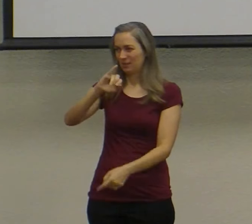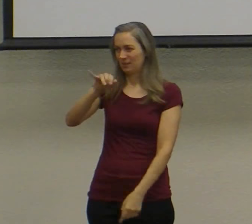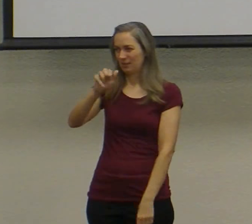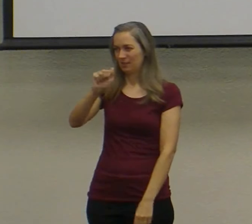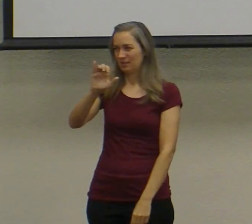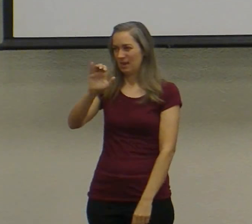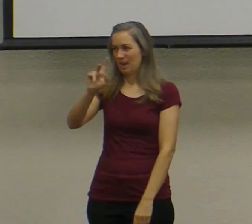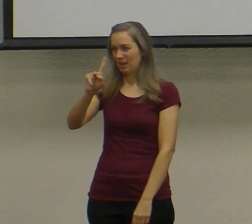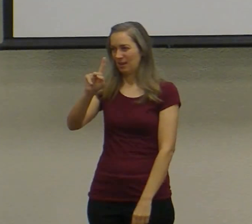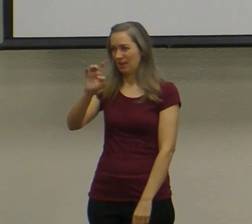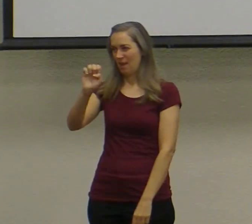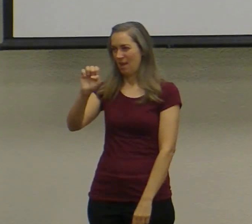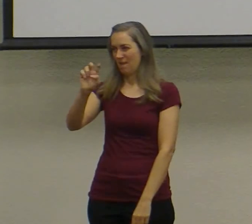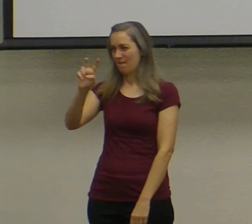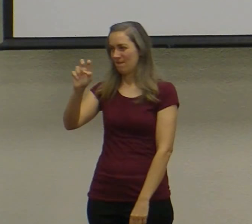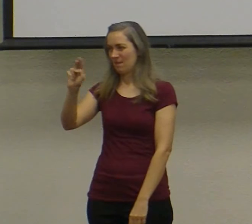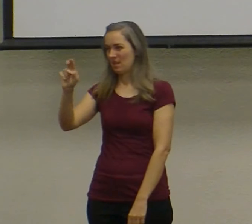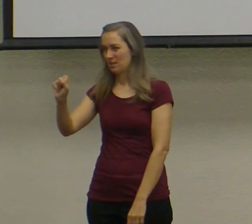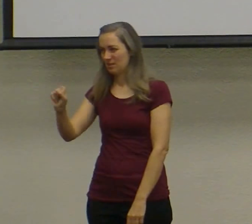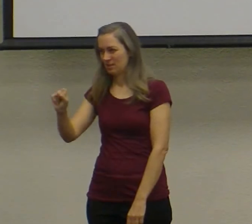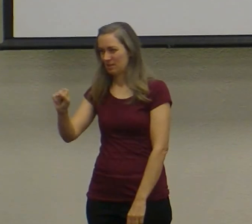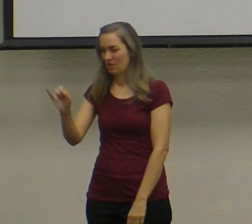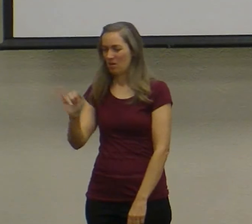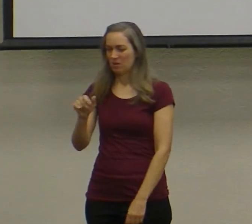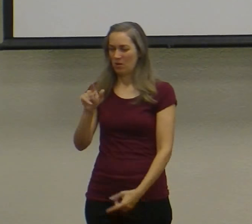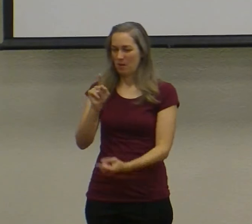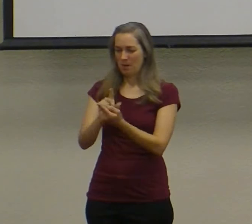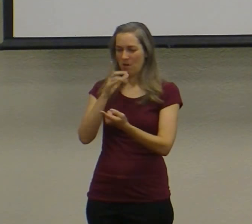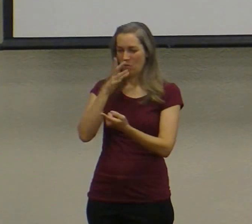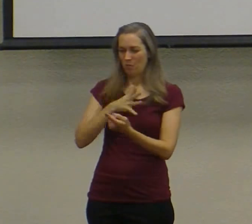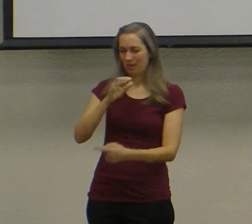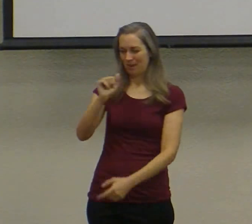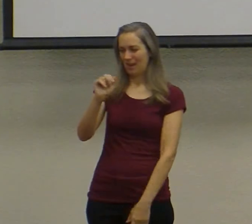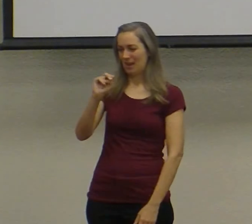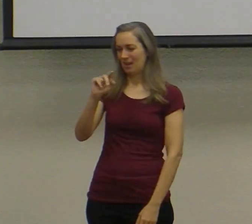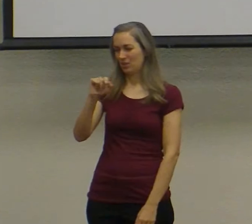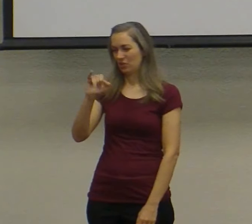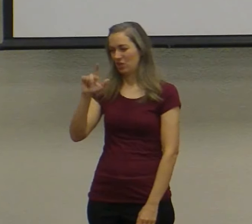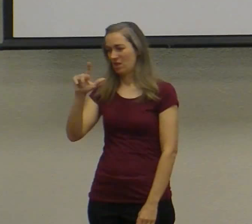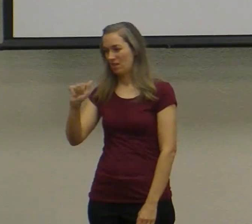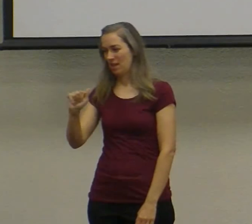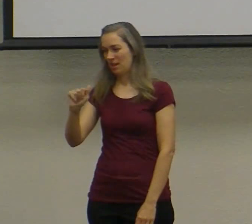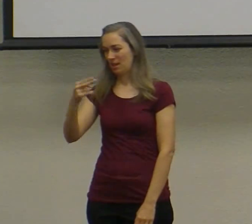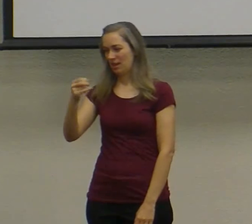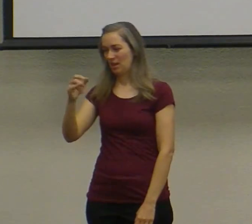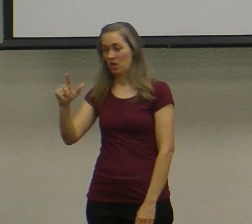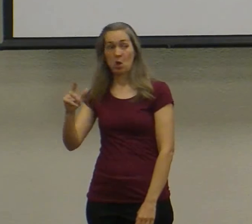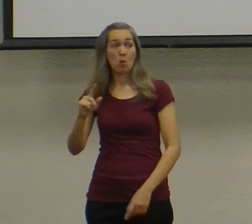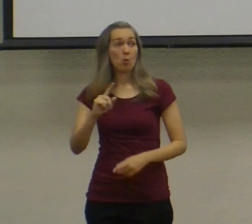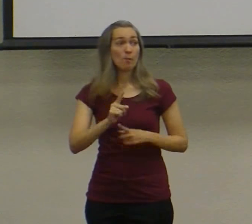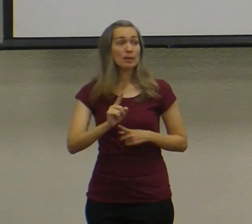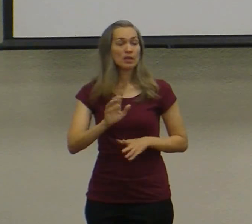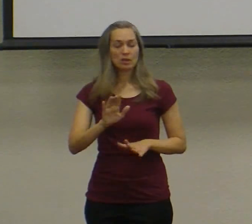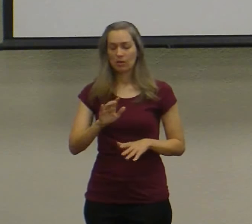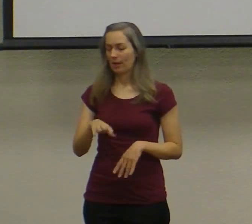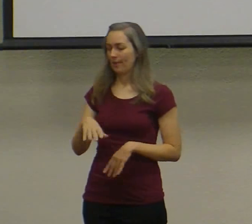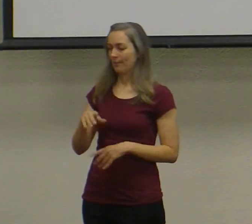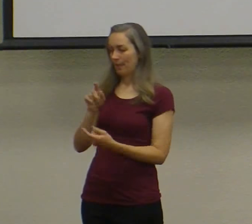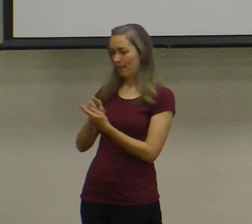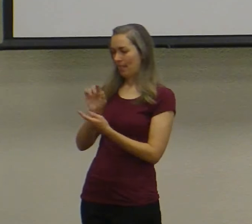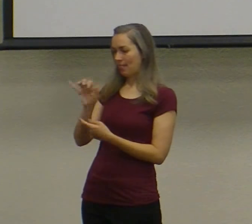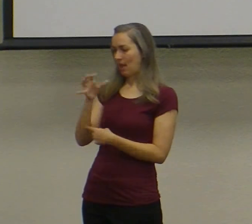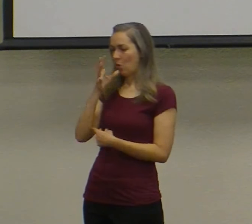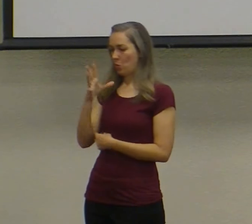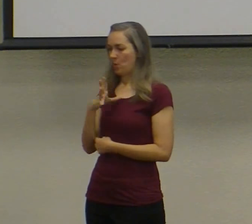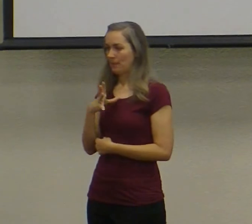son. Then I run into a woman named Angela Hill, and I got 1 minute. Okay, good deal. So I run into Angela